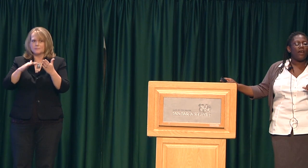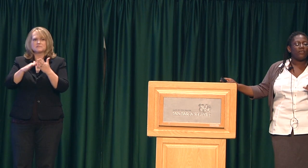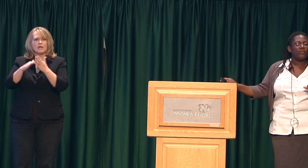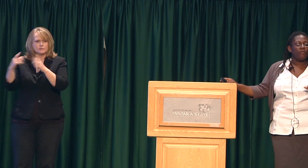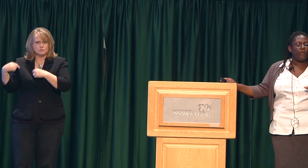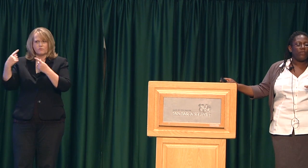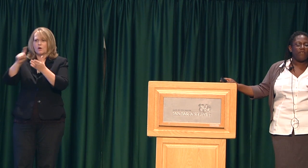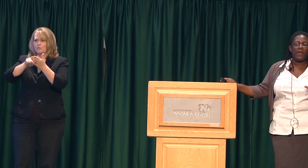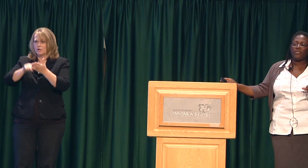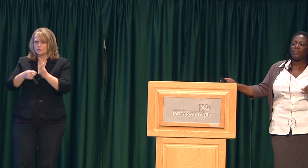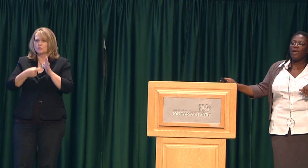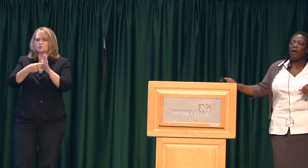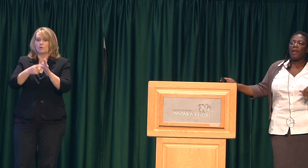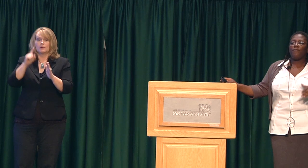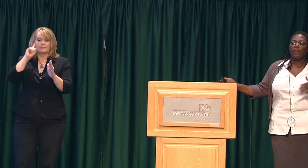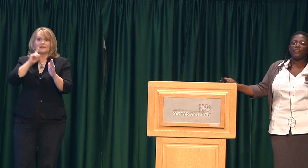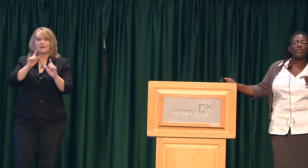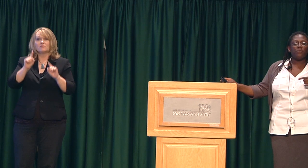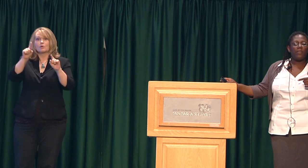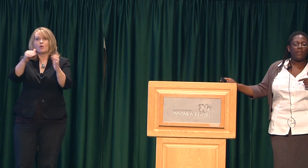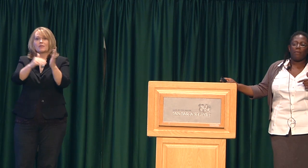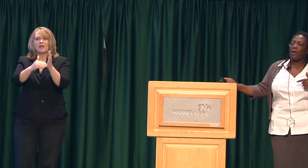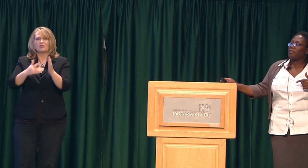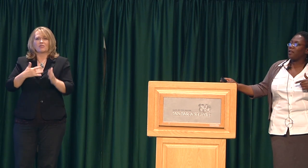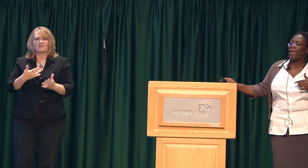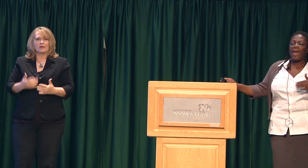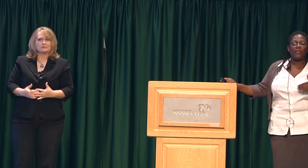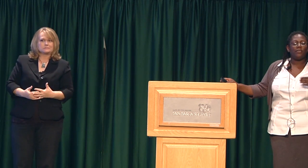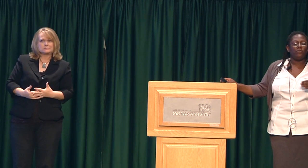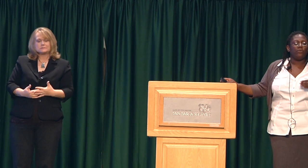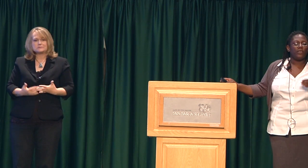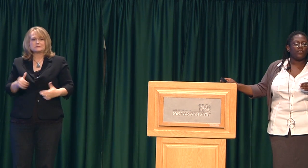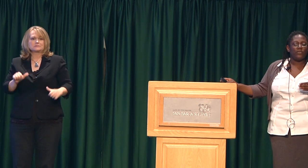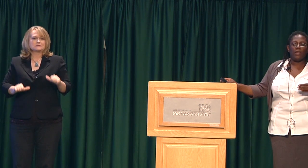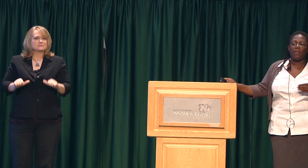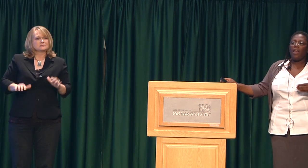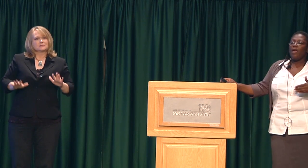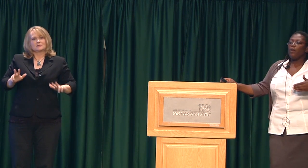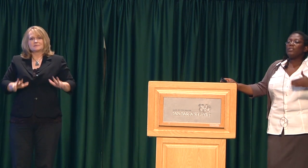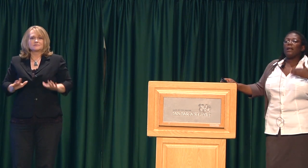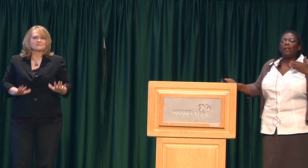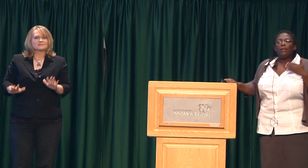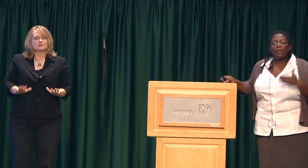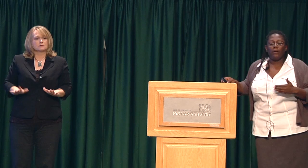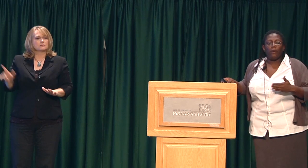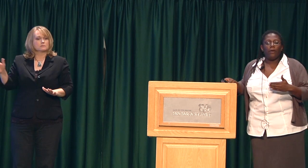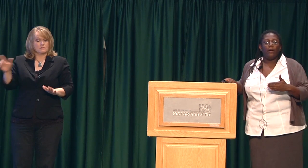going to the doctor for deaf patients, but I feel like this is one thing that my study added to the research in. It was